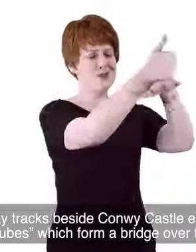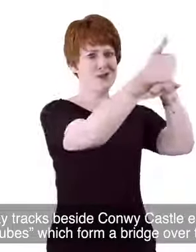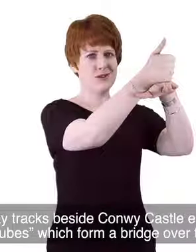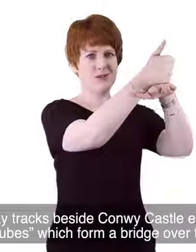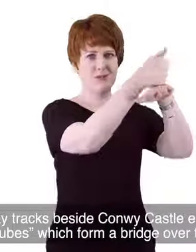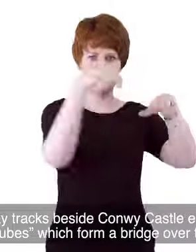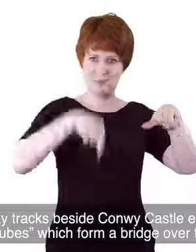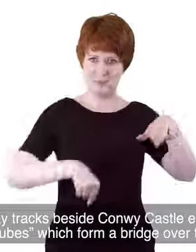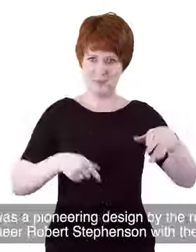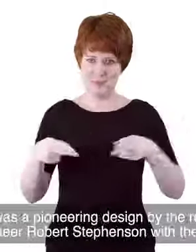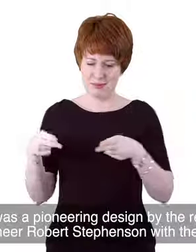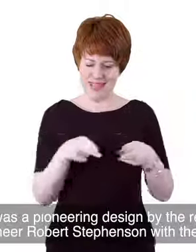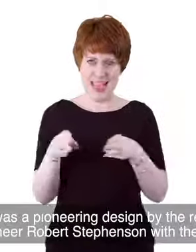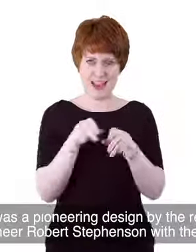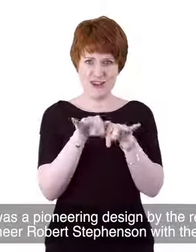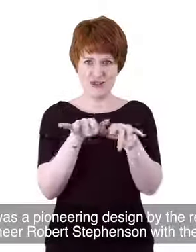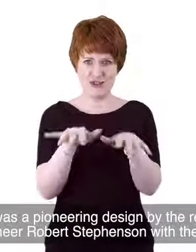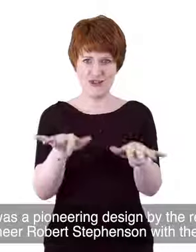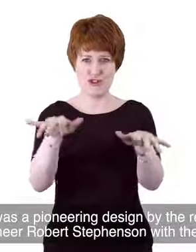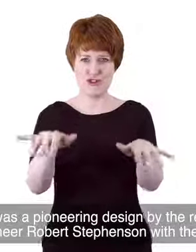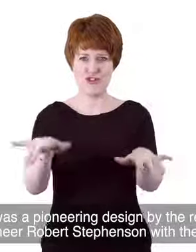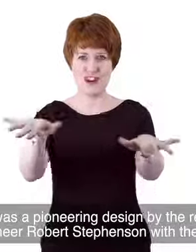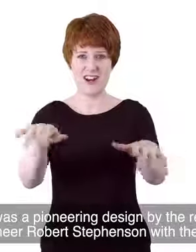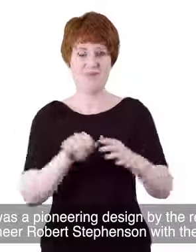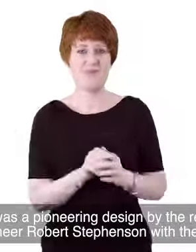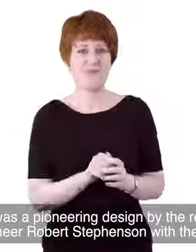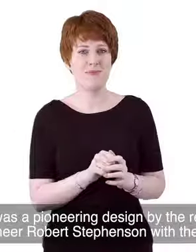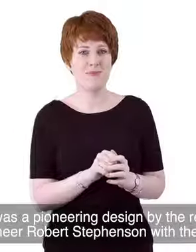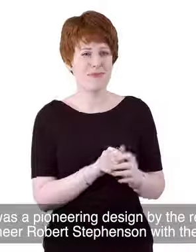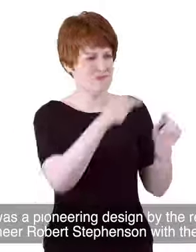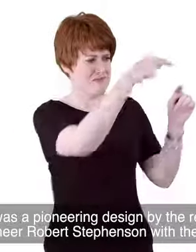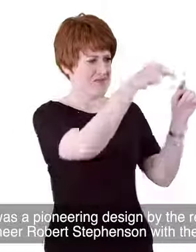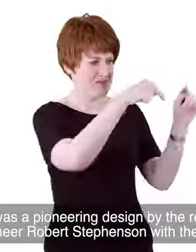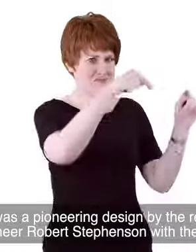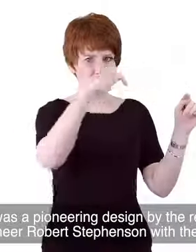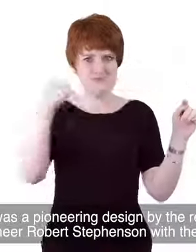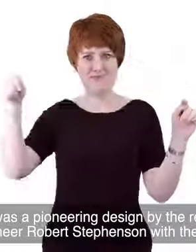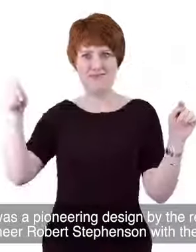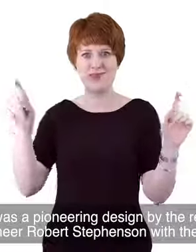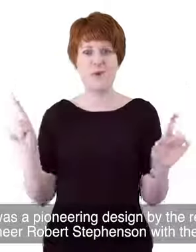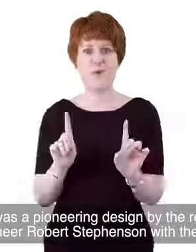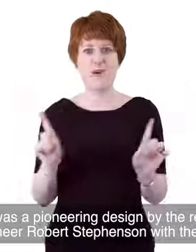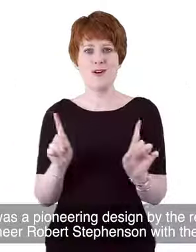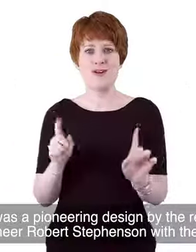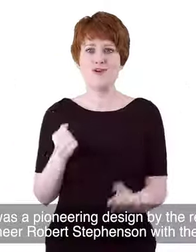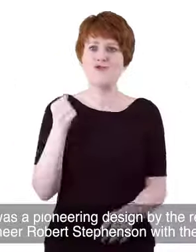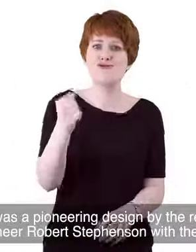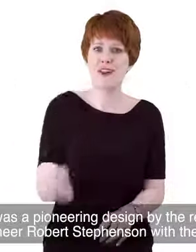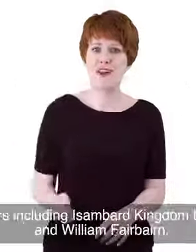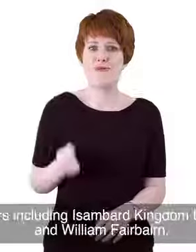over the estuary. This was a pioneering design by the renowned engineer Robert Stephenson, with the help of others including